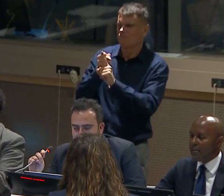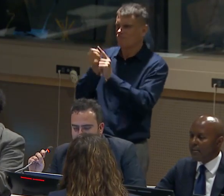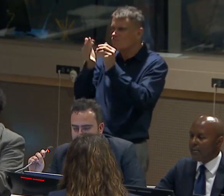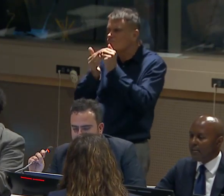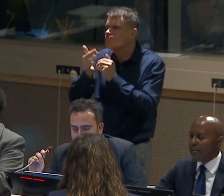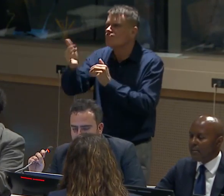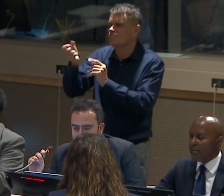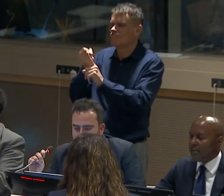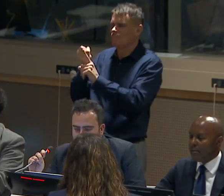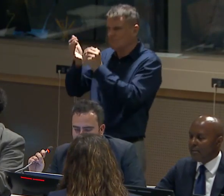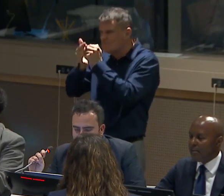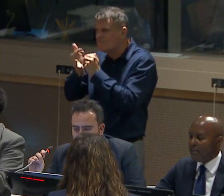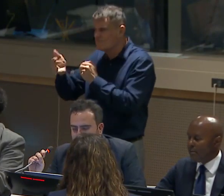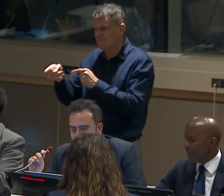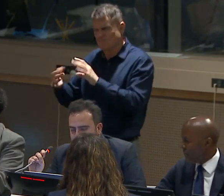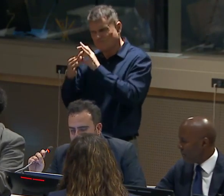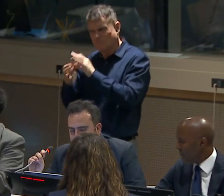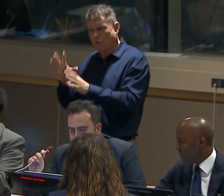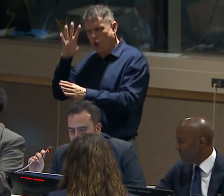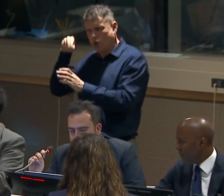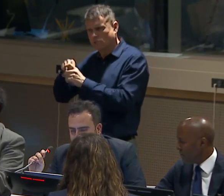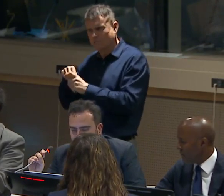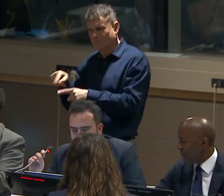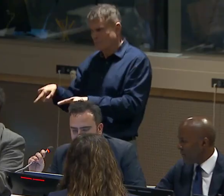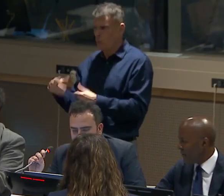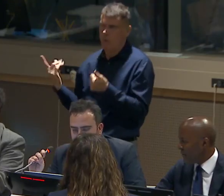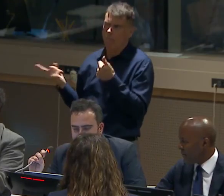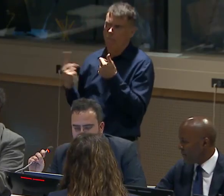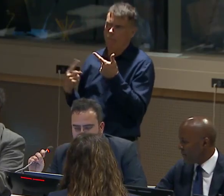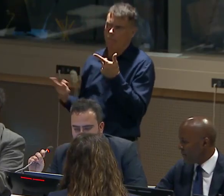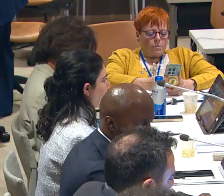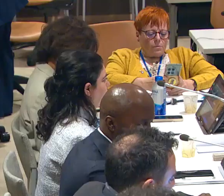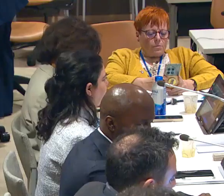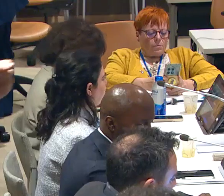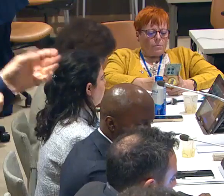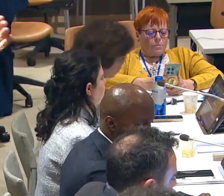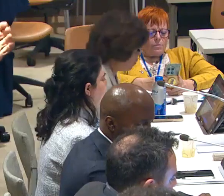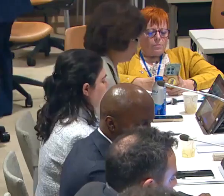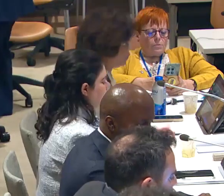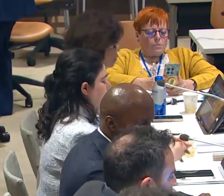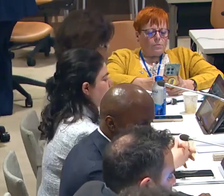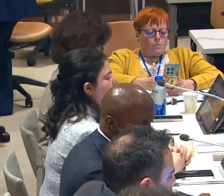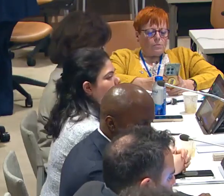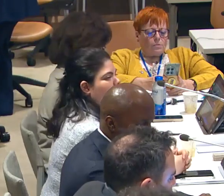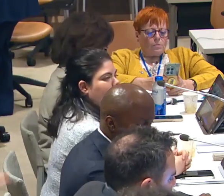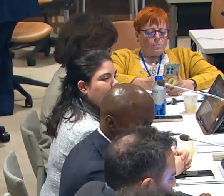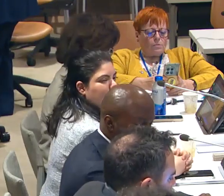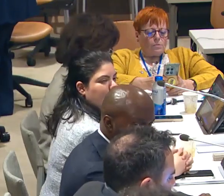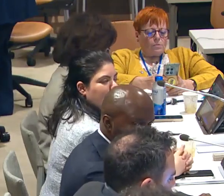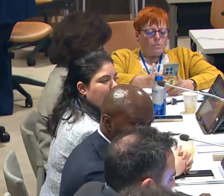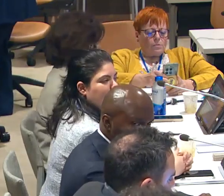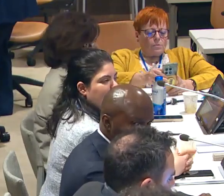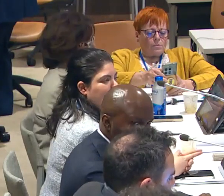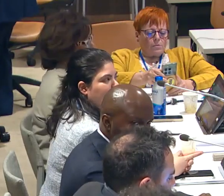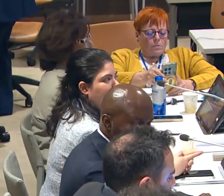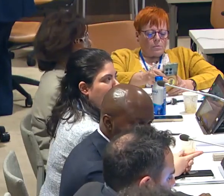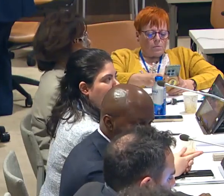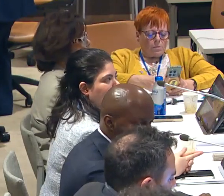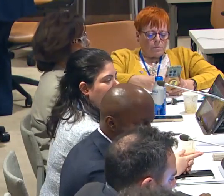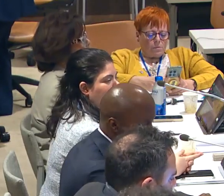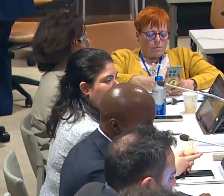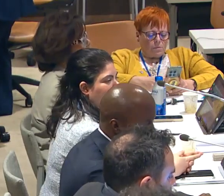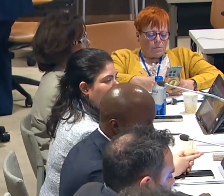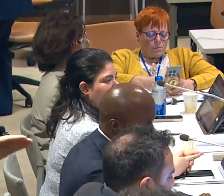his expertise is in the behavioral, biomedical, sensory, cognitive, and diagnostic fields. And he also has given